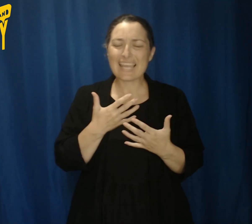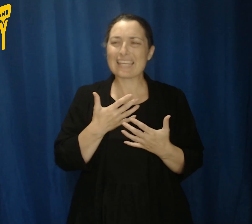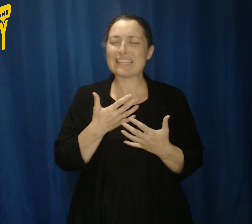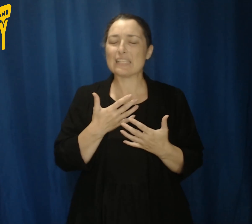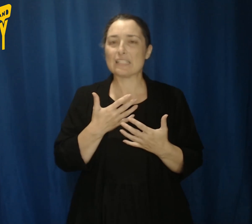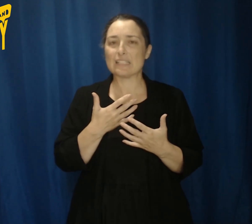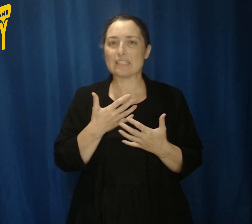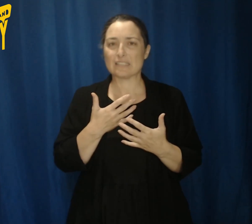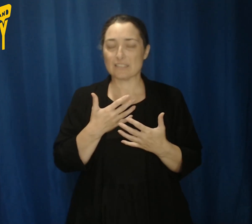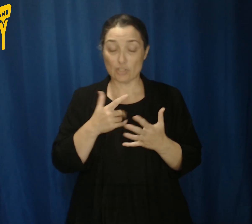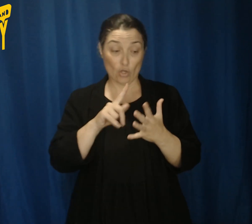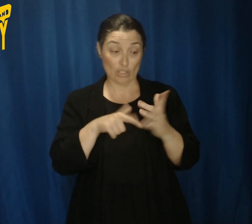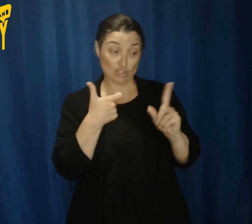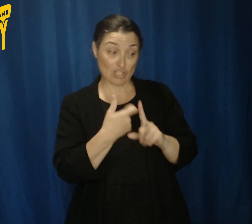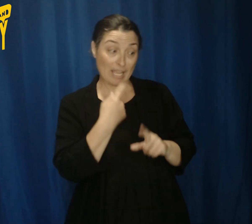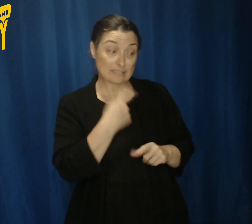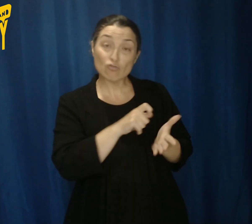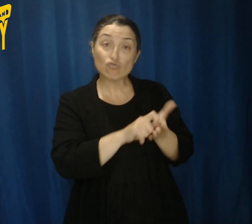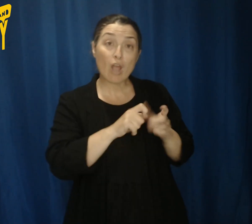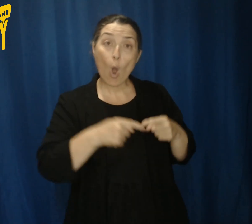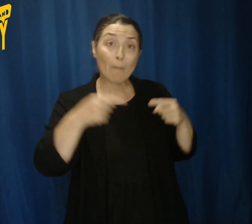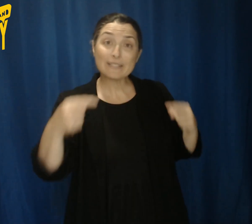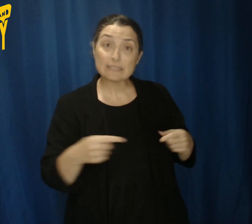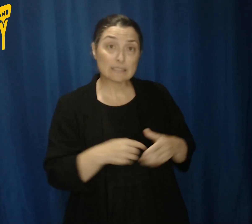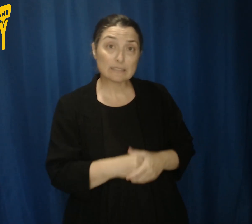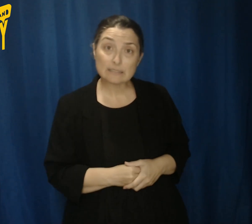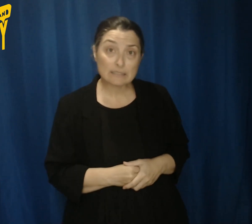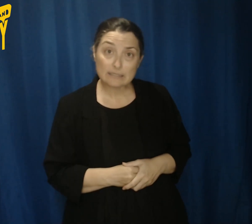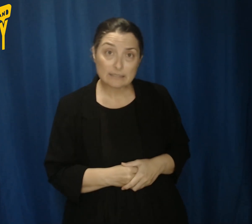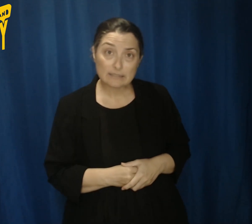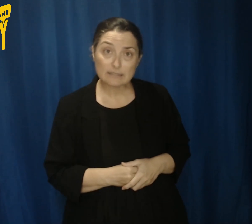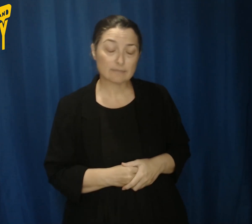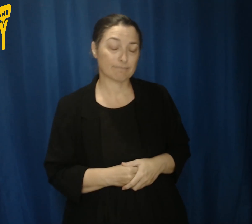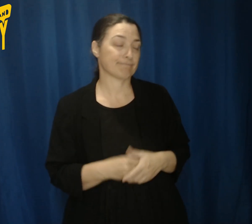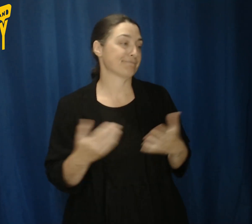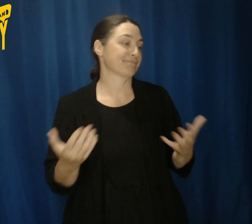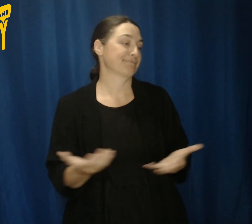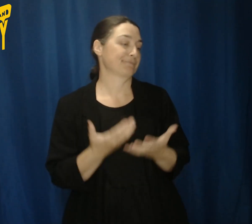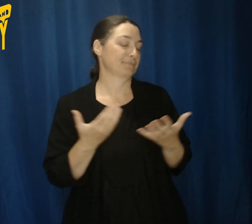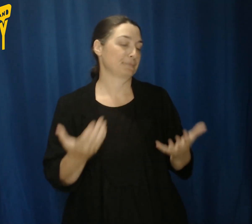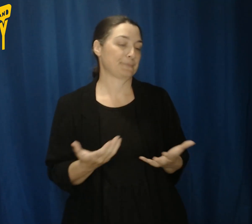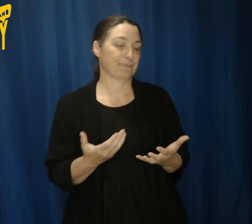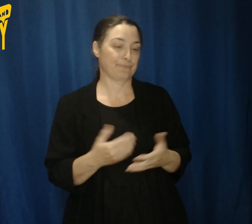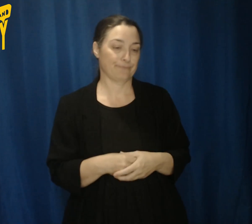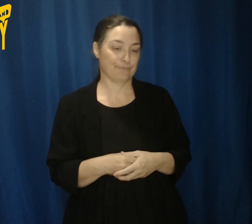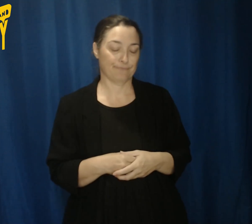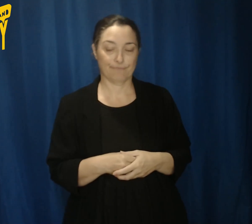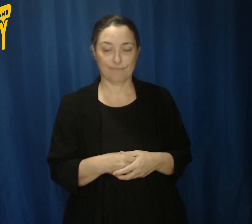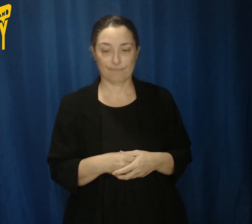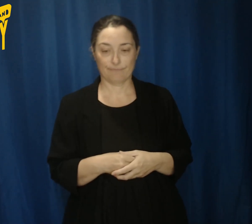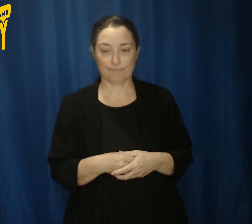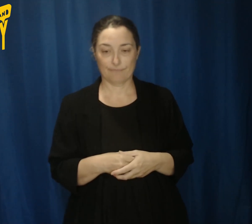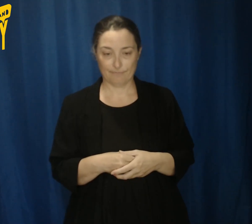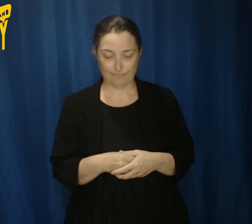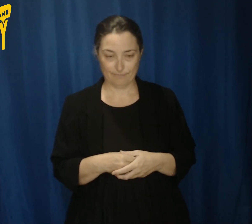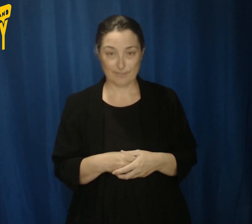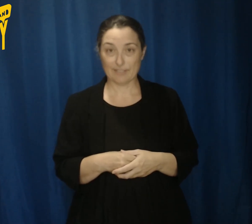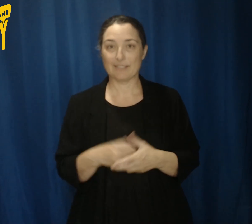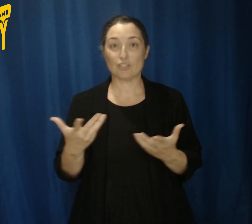opposite, Kath. So that if they say, the principal's fairy godmother, sorry, your principal's